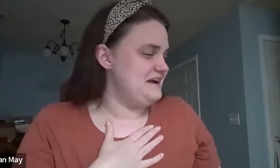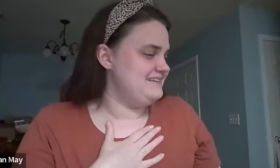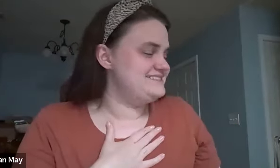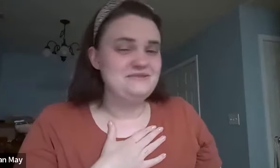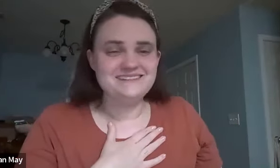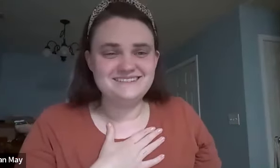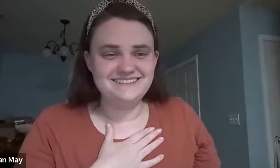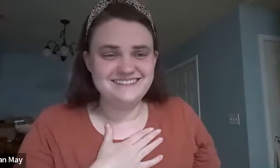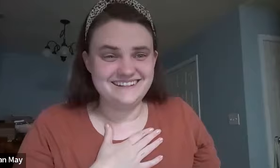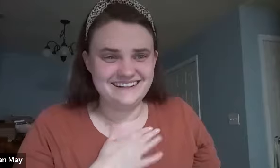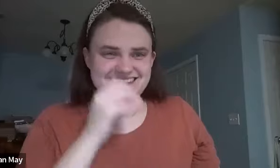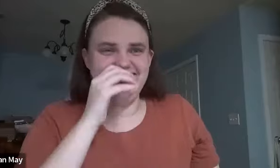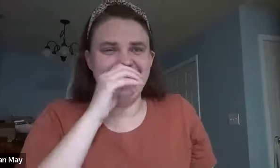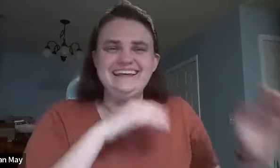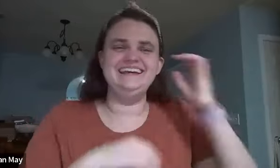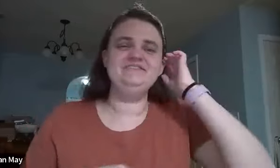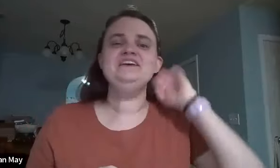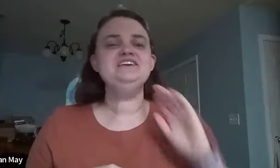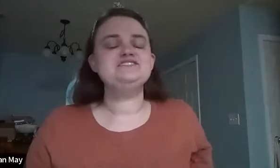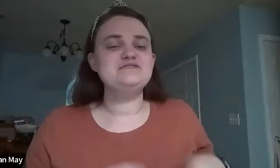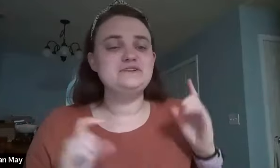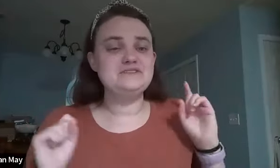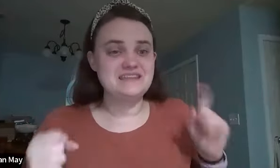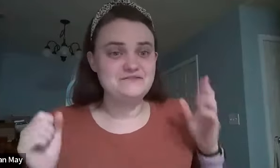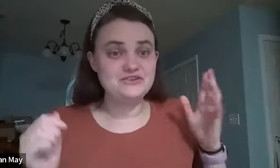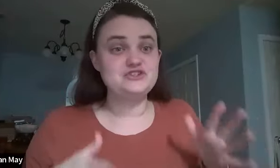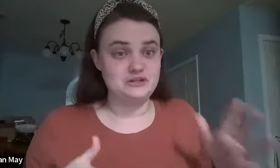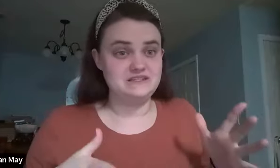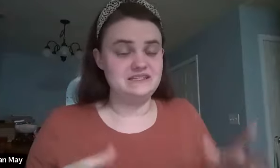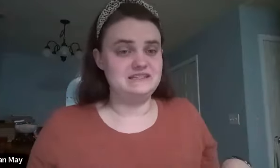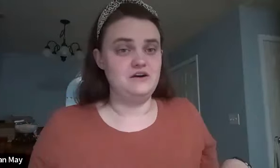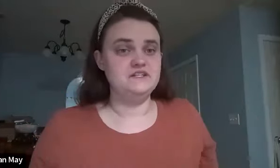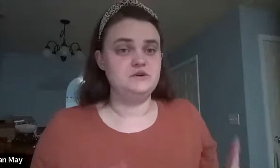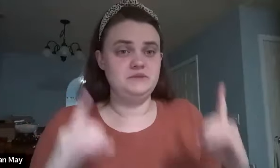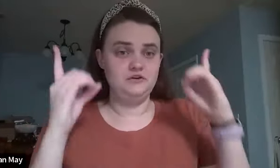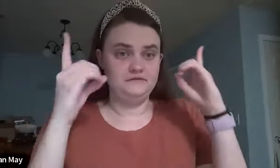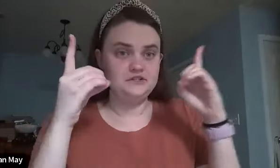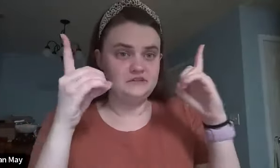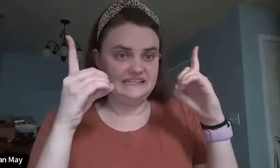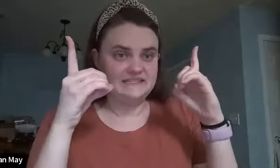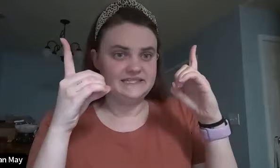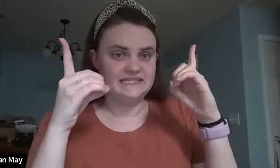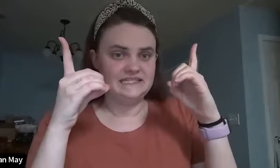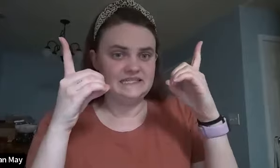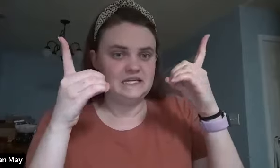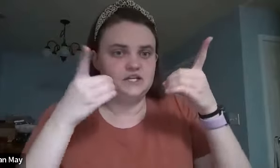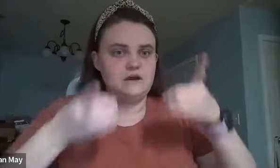Okay, so let's go to our desserts. So for the sign for desserts itself is going to be, you'll have 2 D's. You're going to